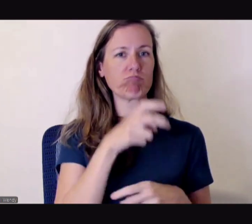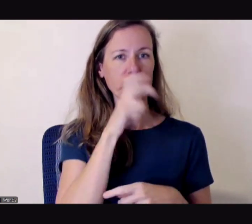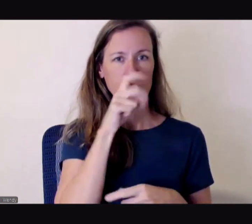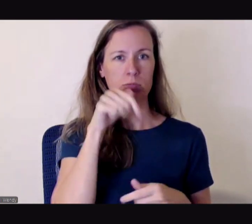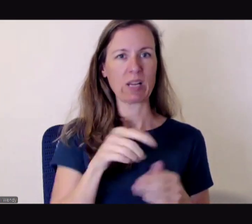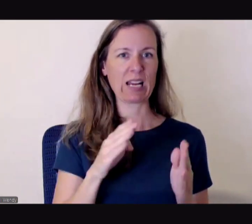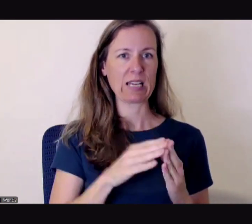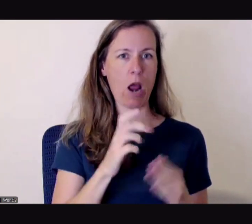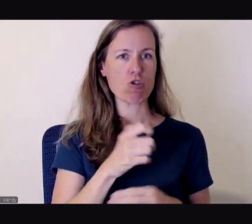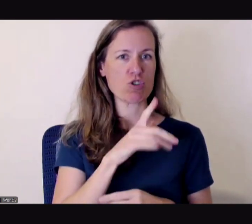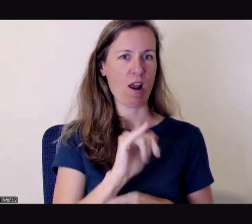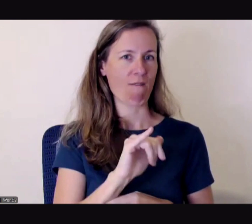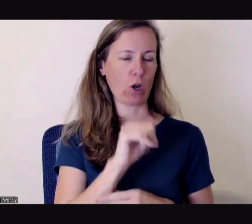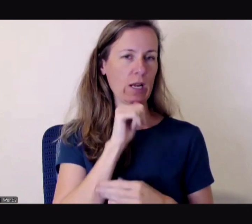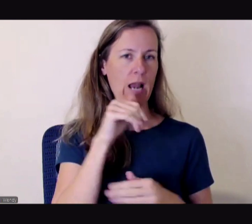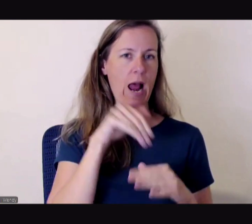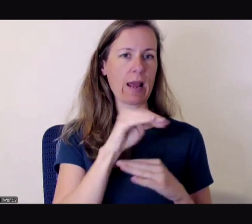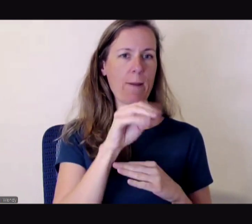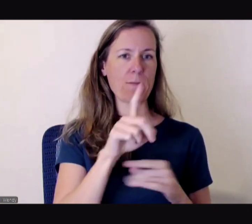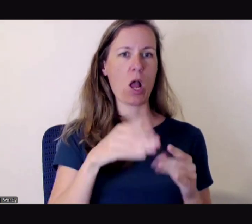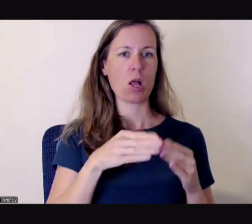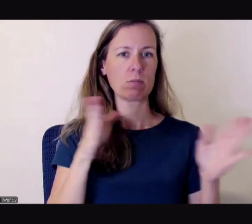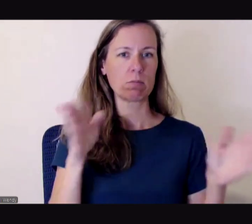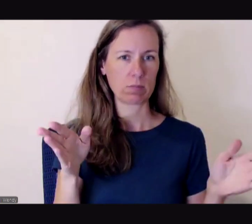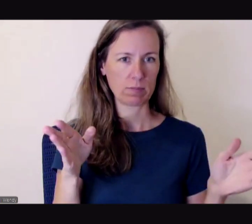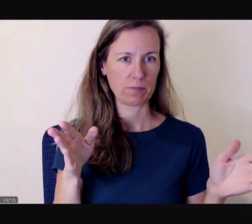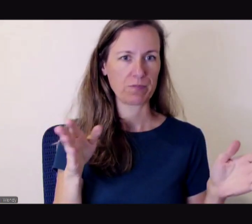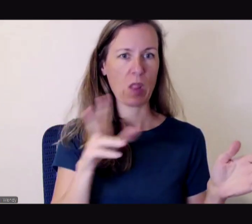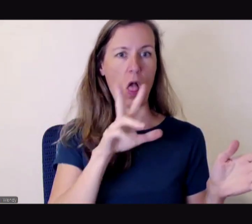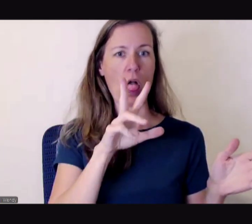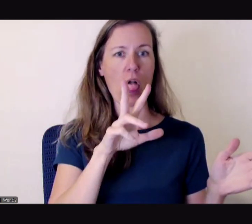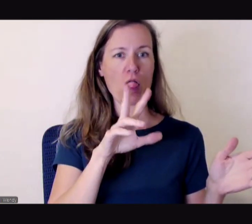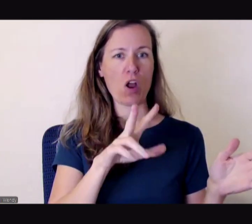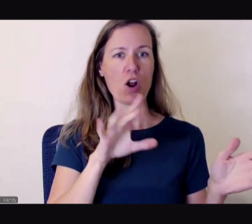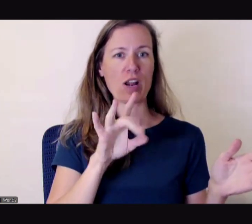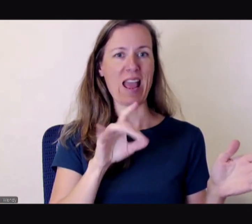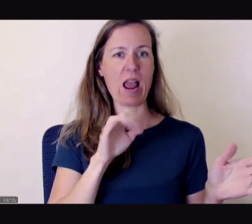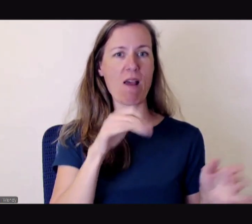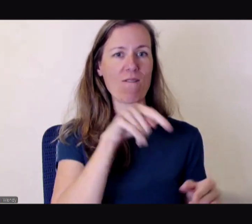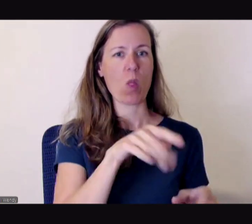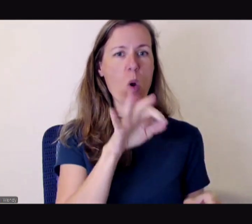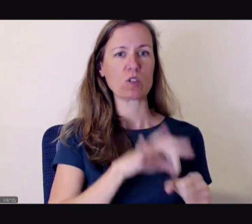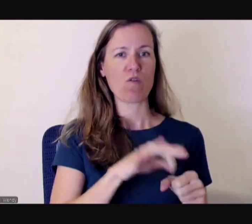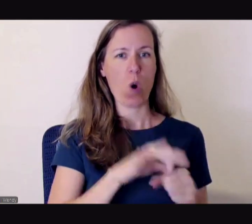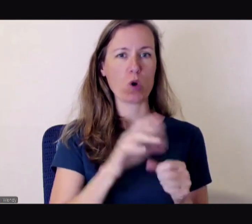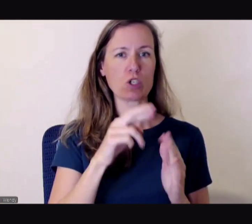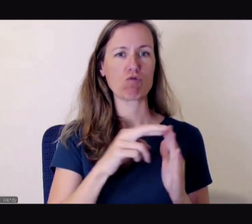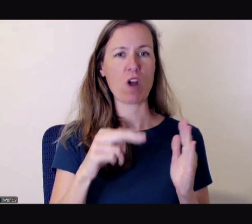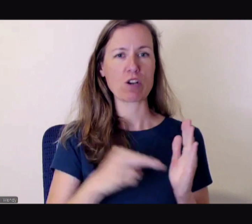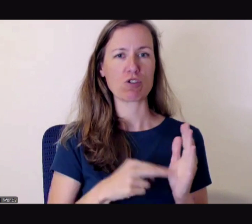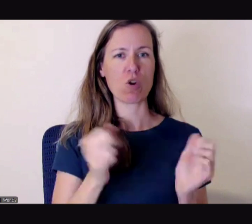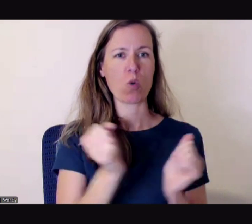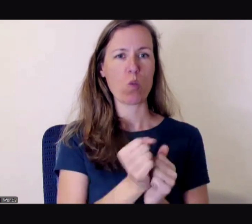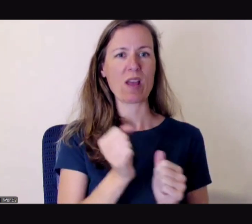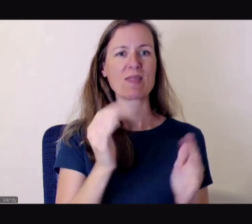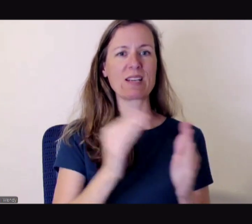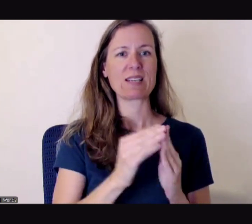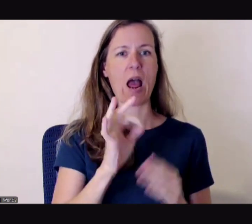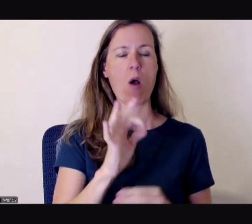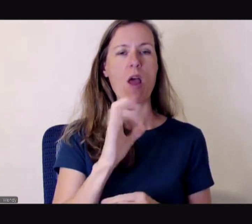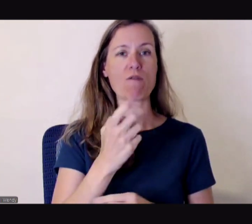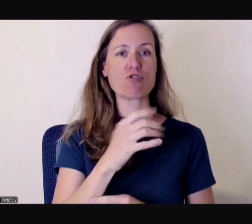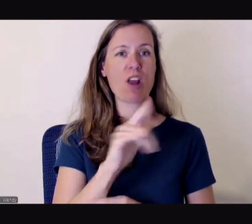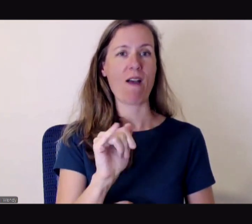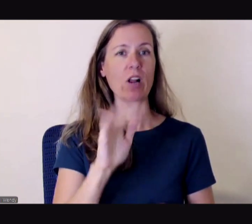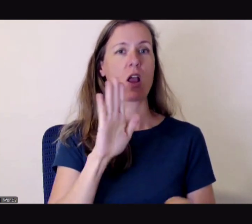of those voters registered with the Town of Cheverly on Election Day. Of those 38, 16